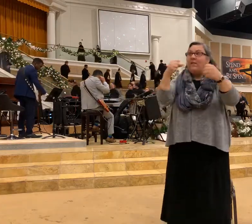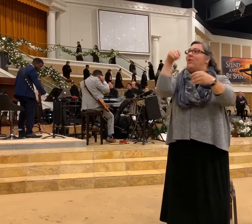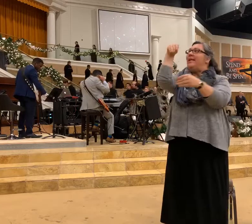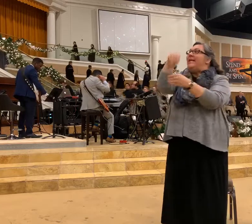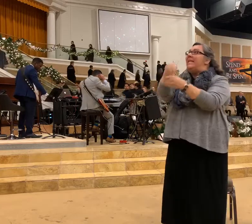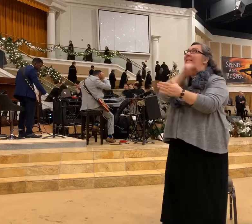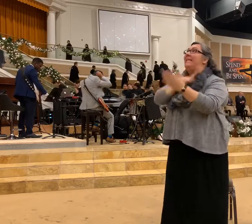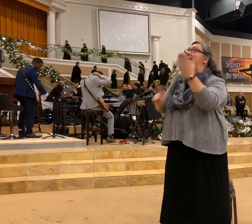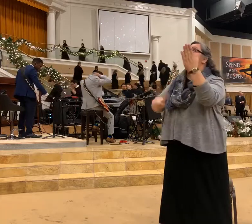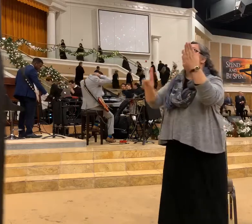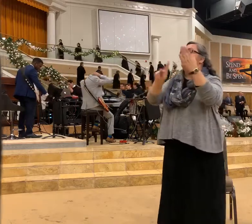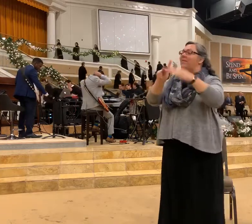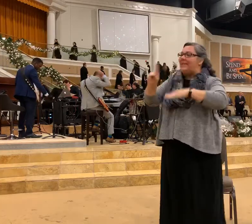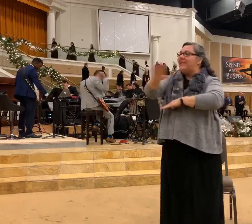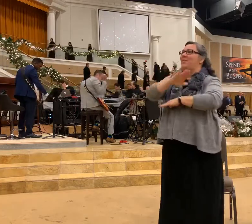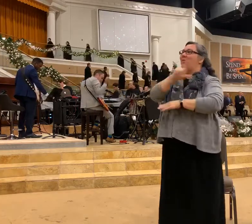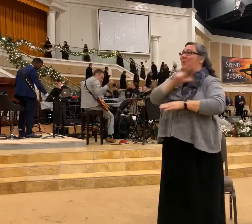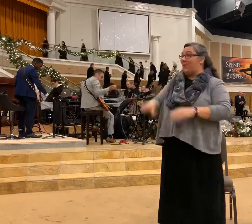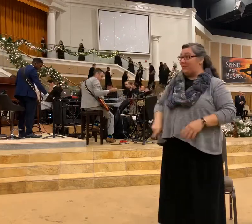of the Lord?